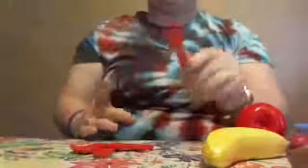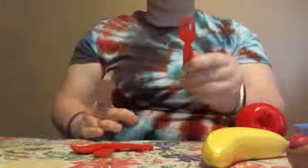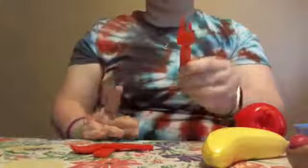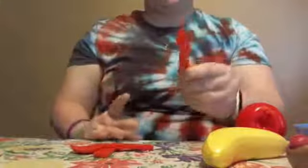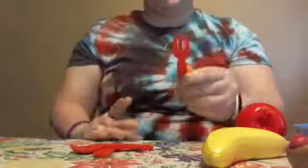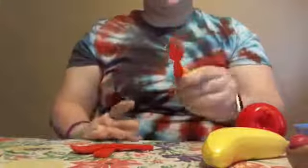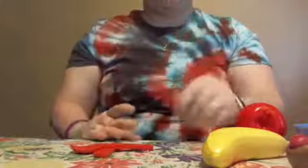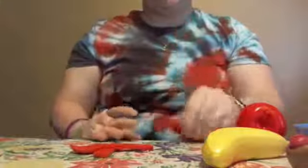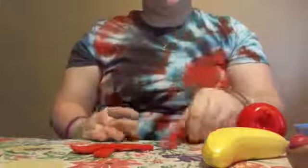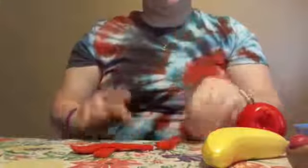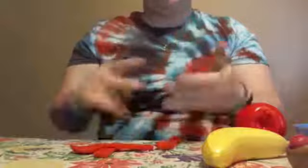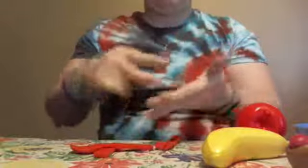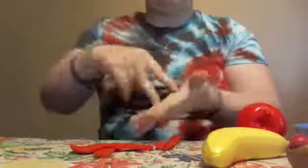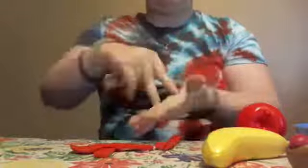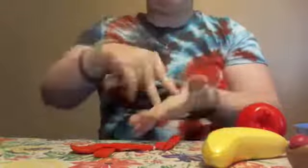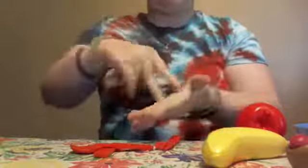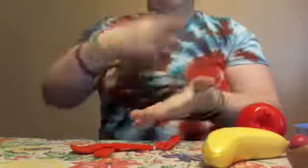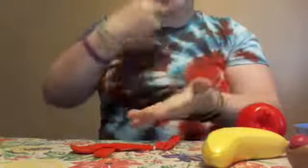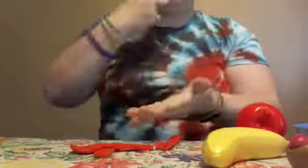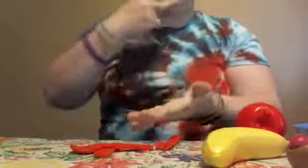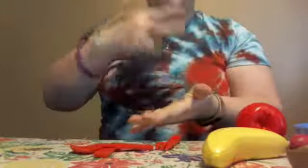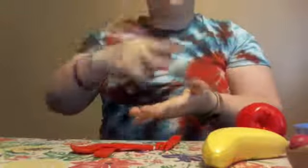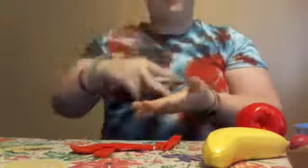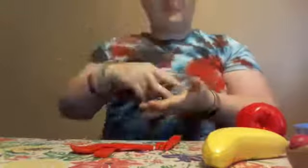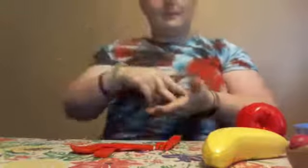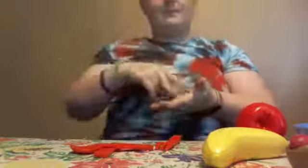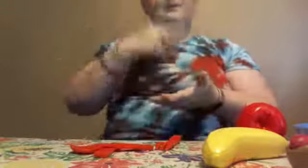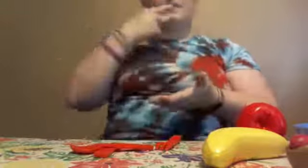And we have a fork.